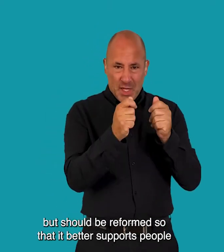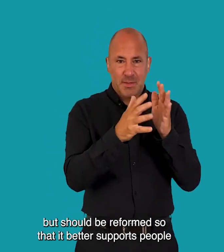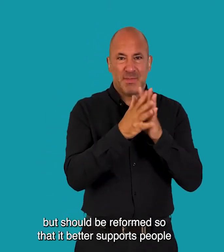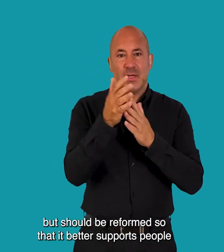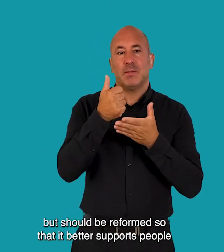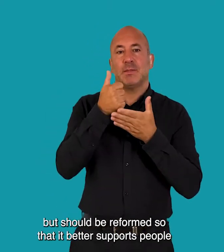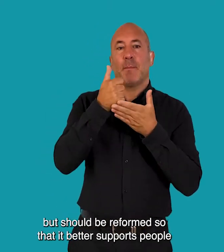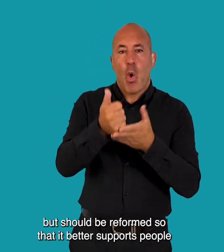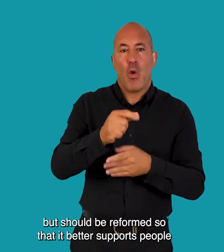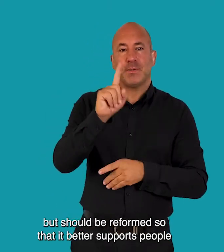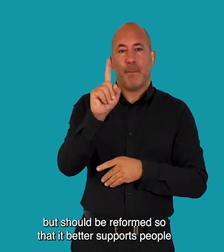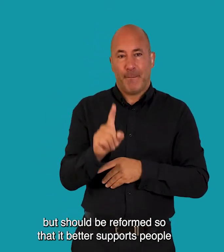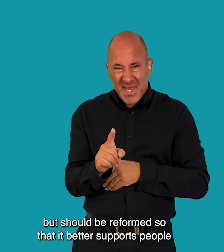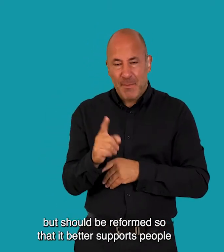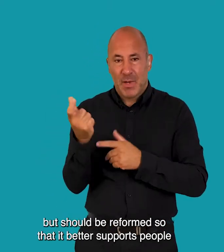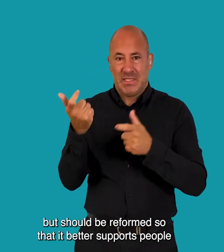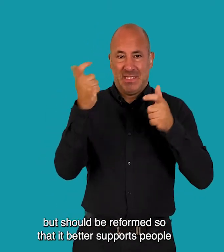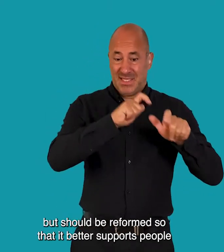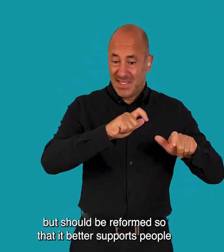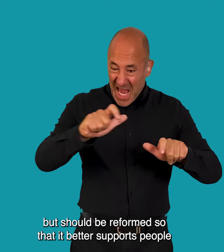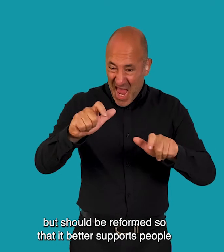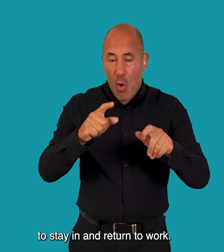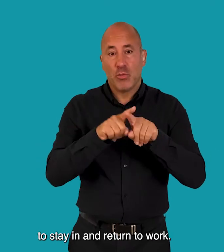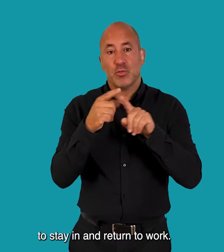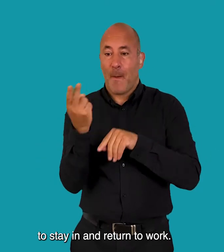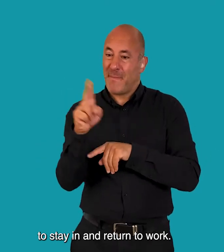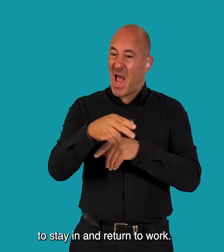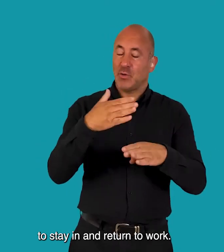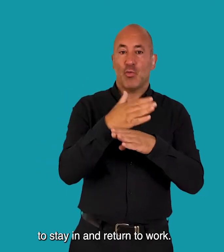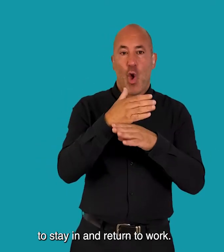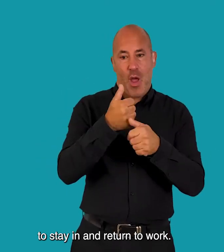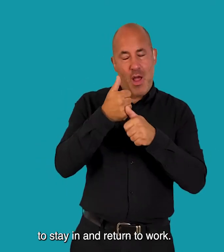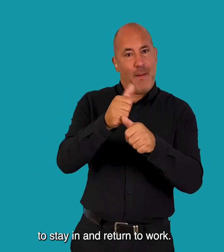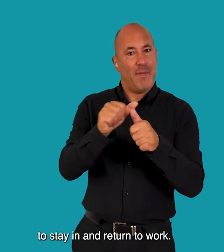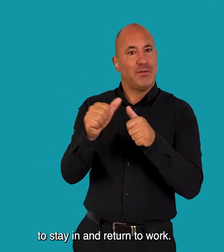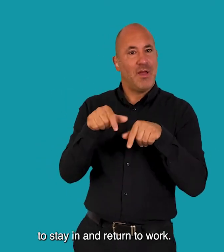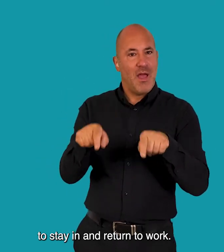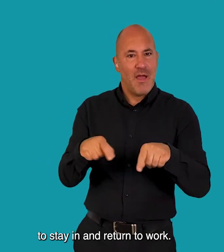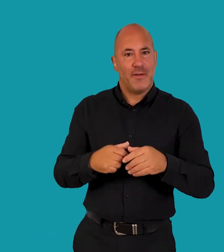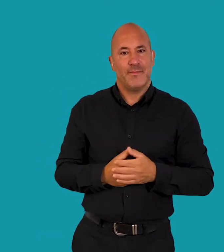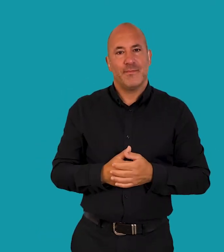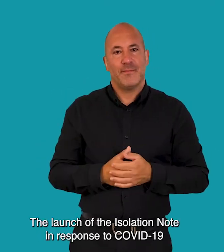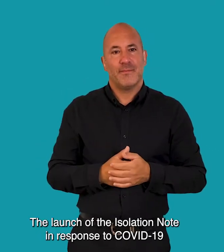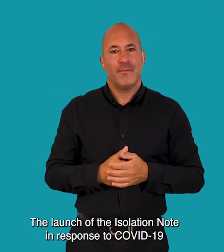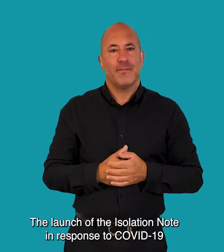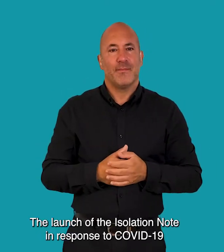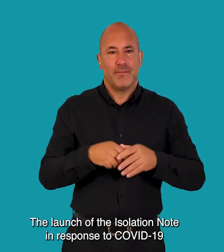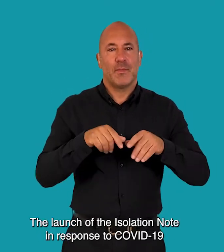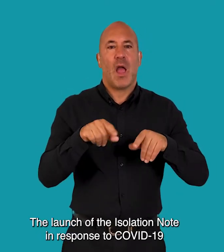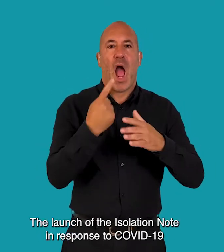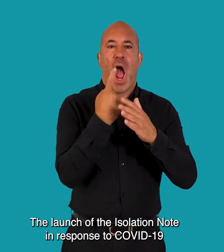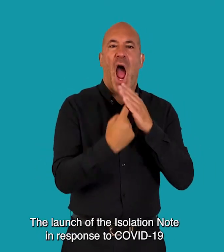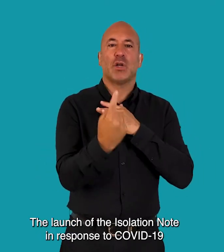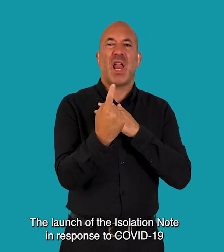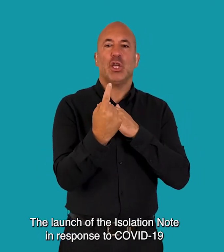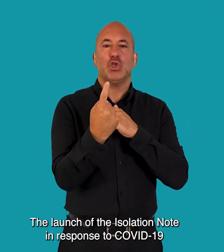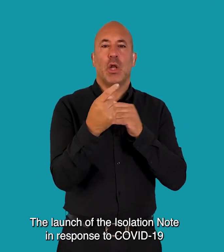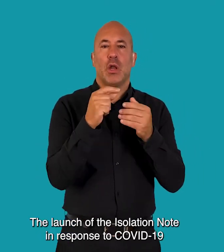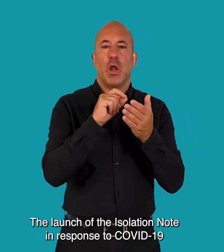reformed so that it better supports people to stay in and return to work. The launch of the isolation note in response